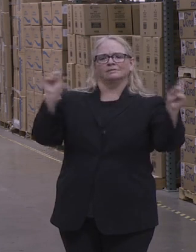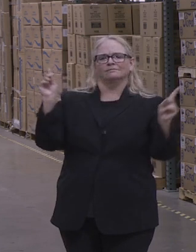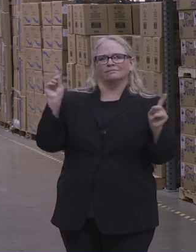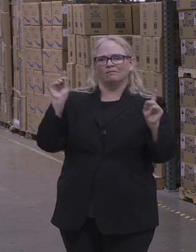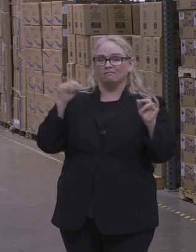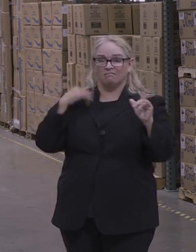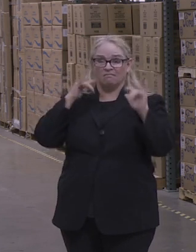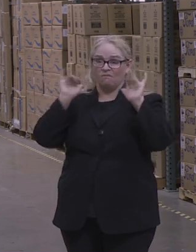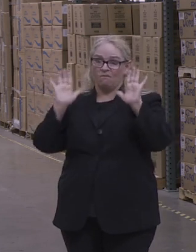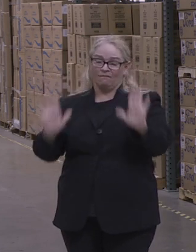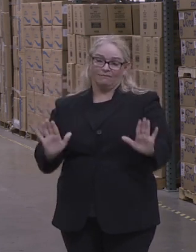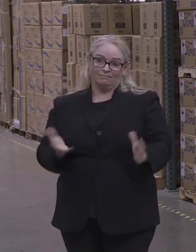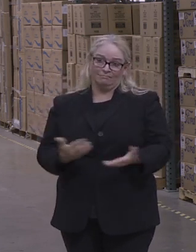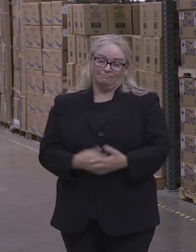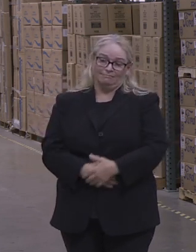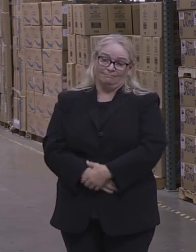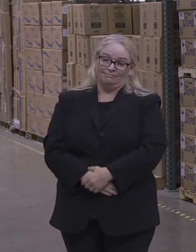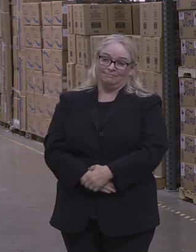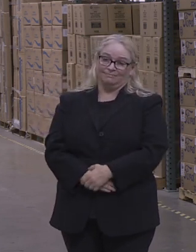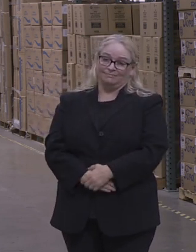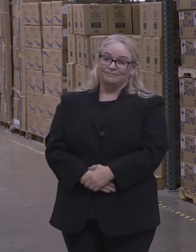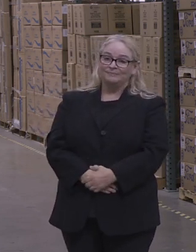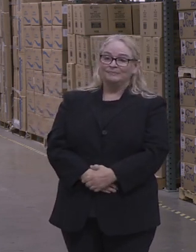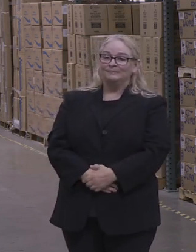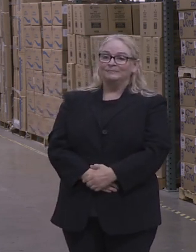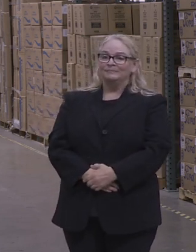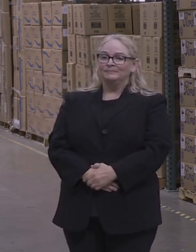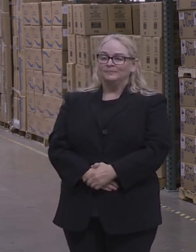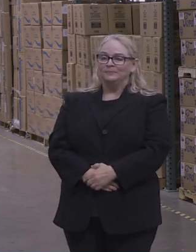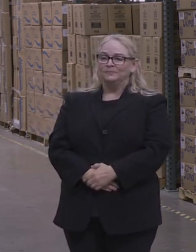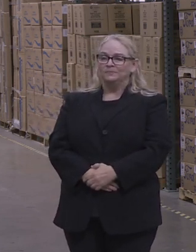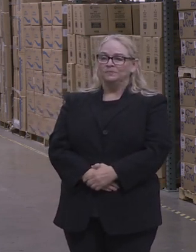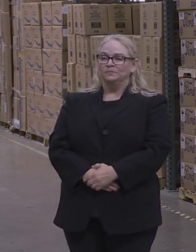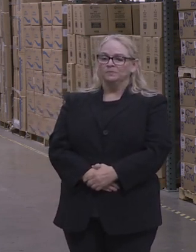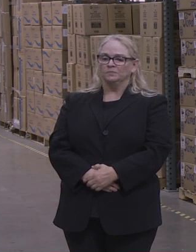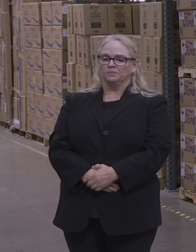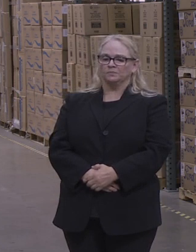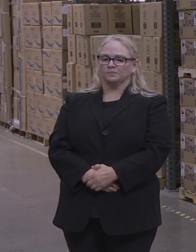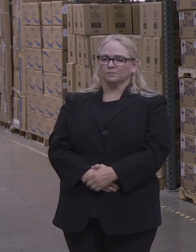would certainly hope for as well. Laurel Rosenhall, Cal Matters.